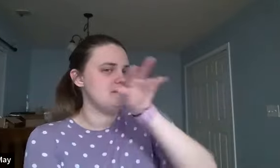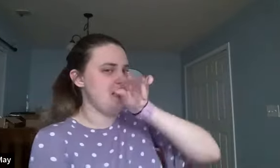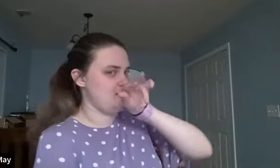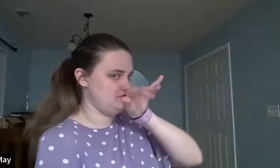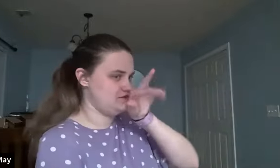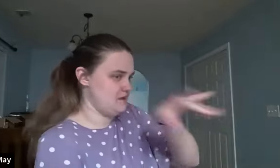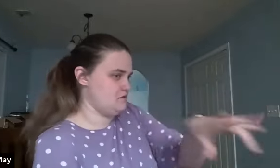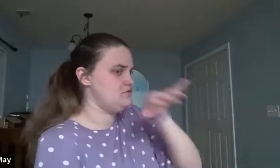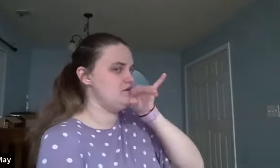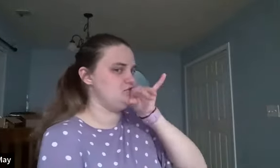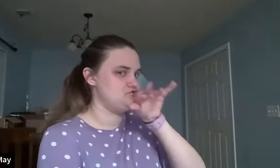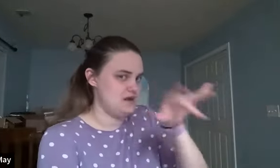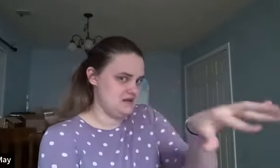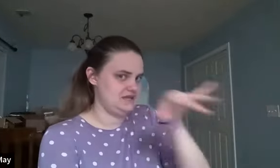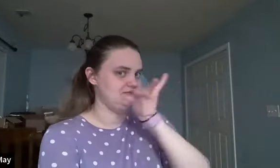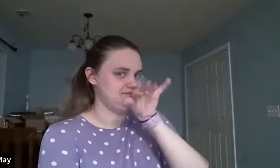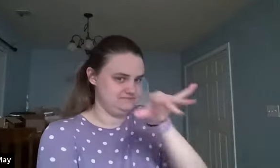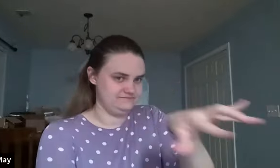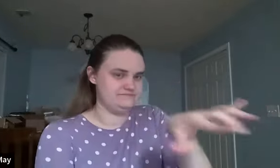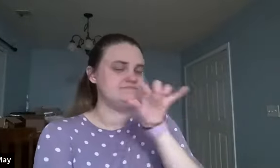coming out of the mouth. Dragon.